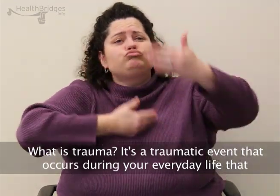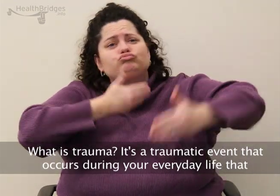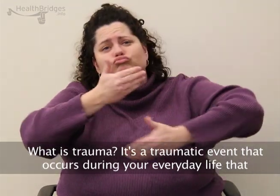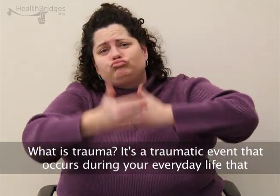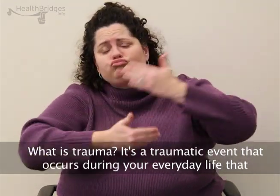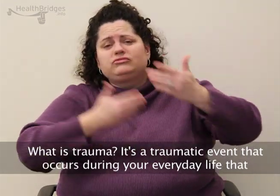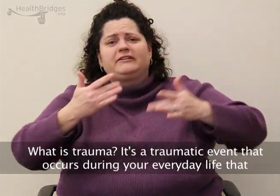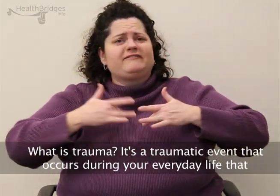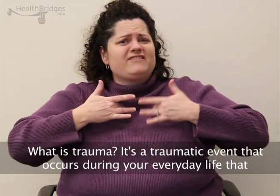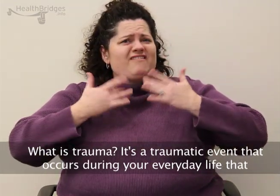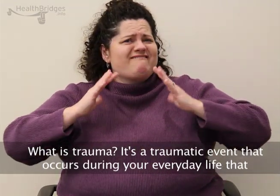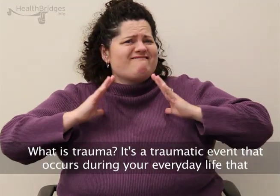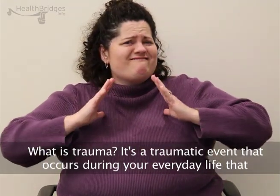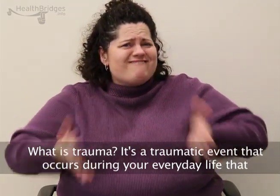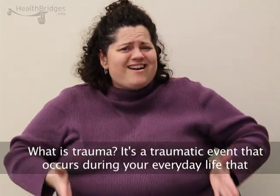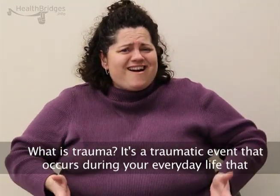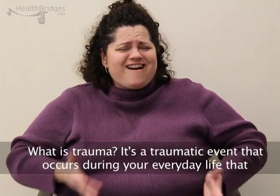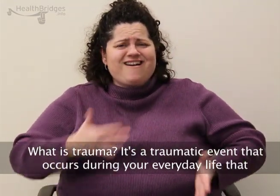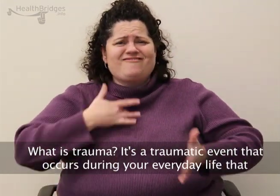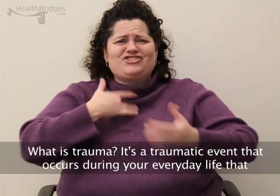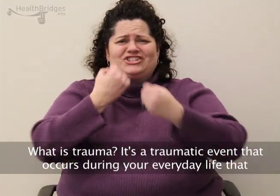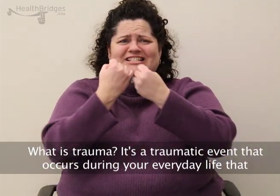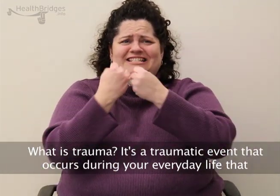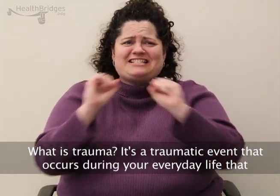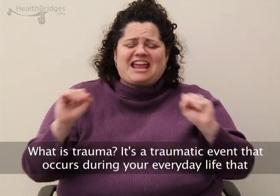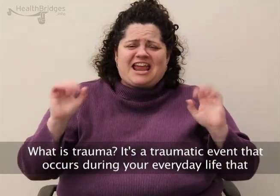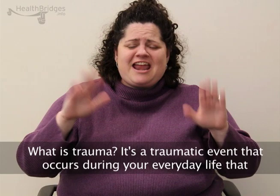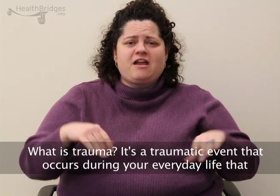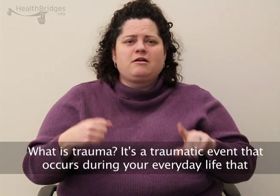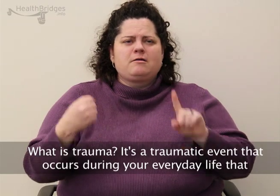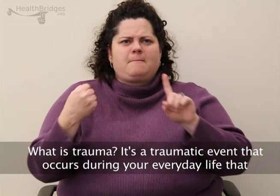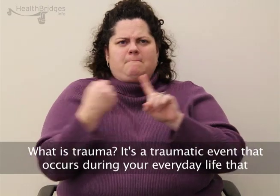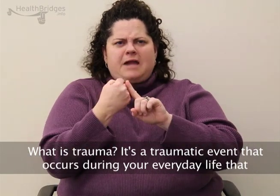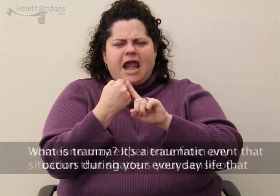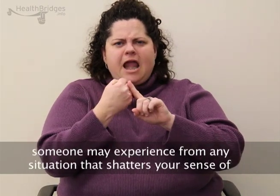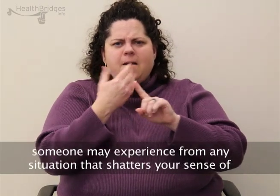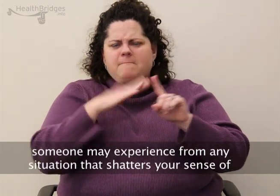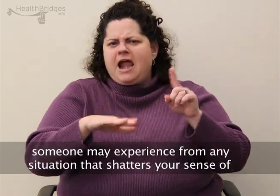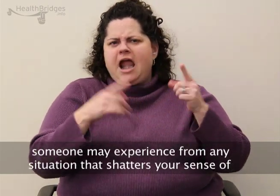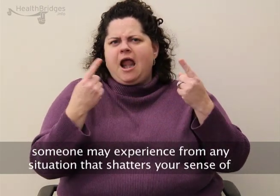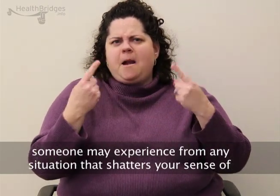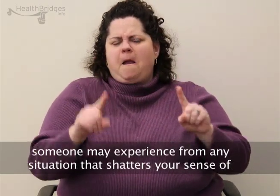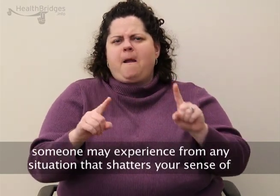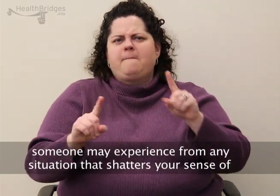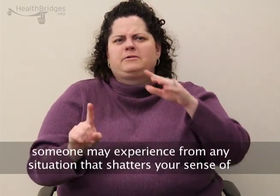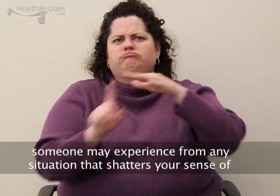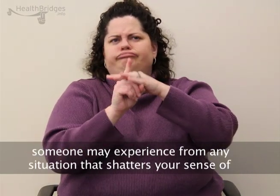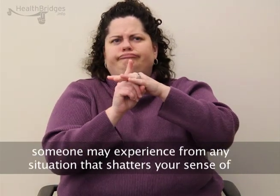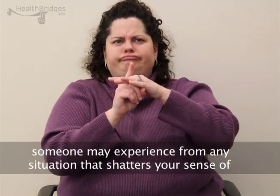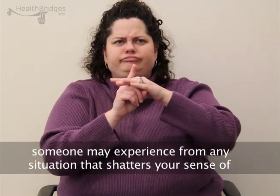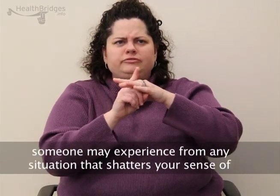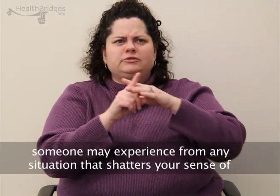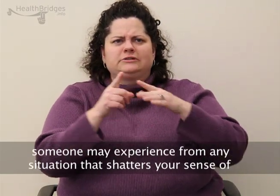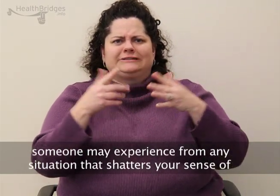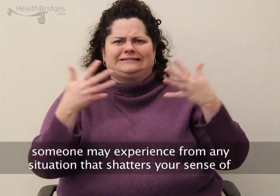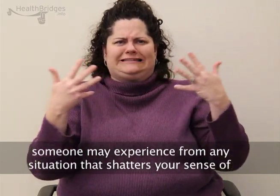It's a traumatic event that occurs during your everyday life that someone may experience from any situation